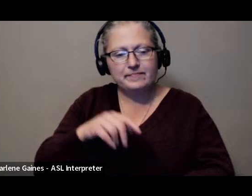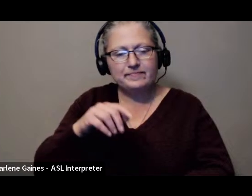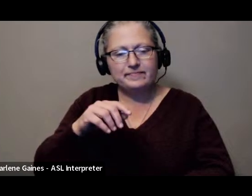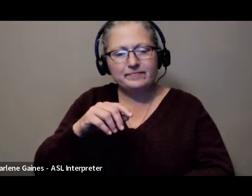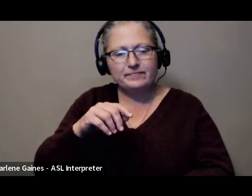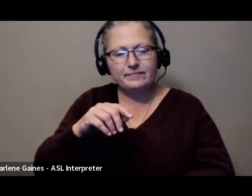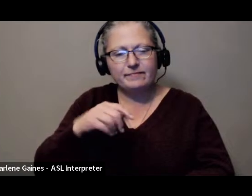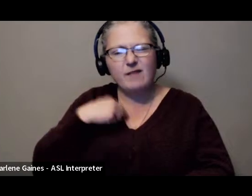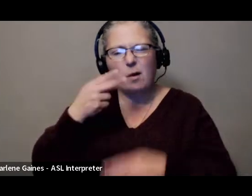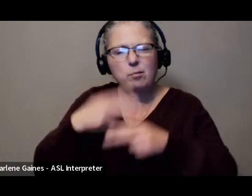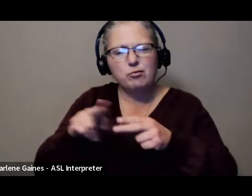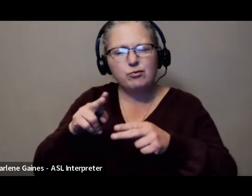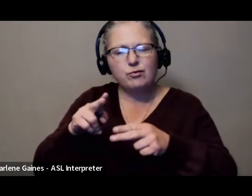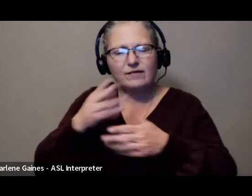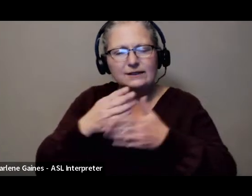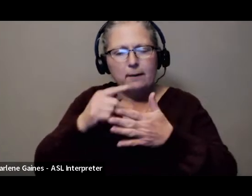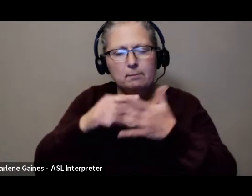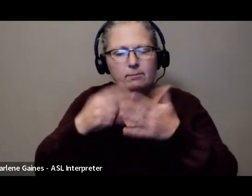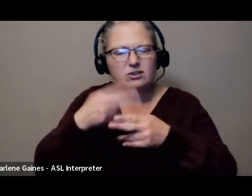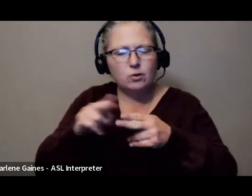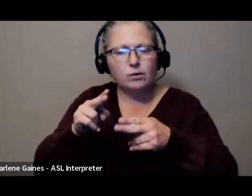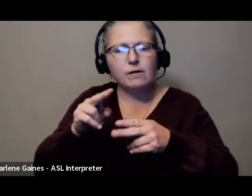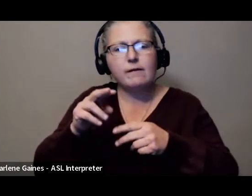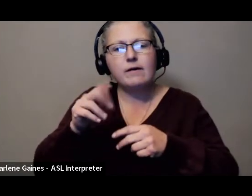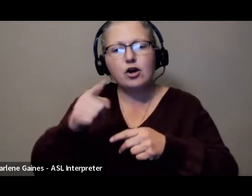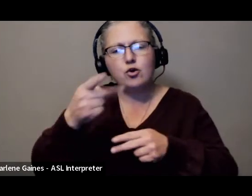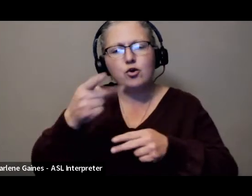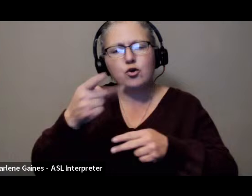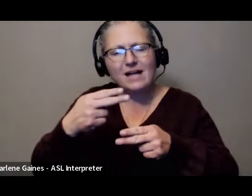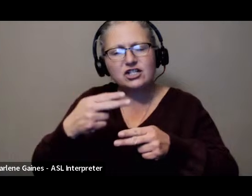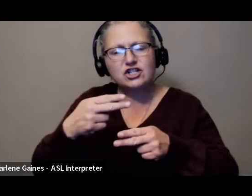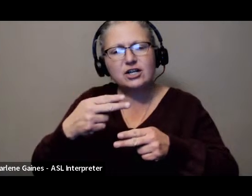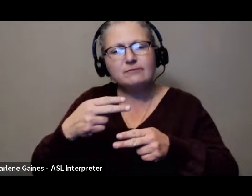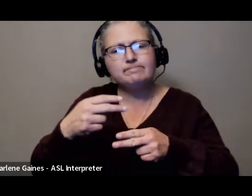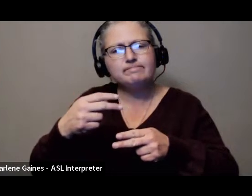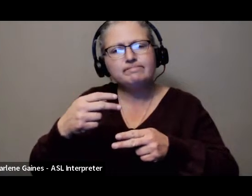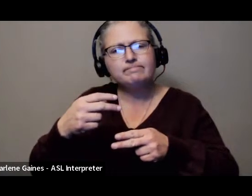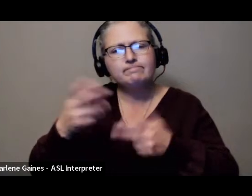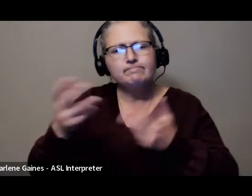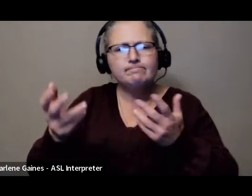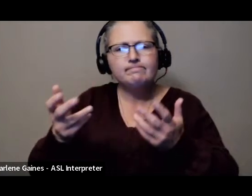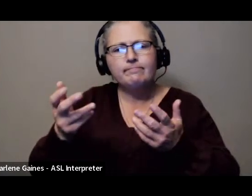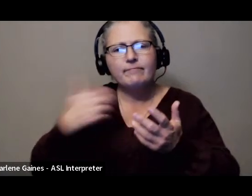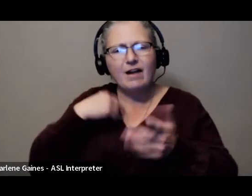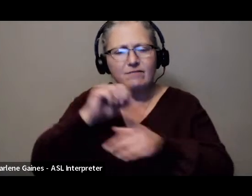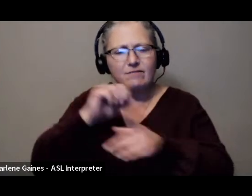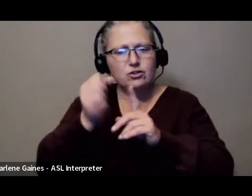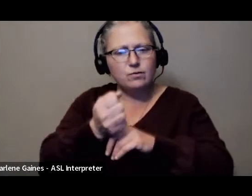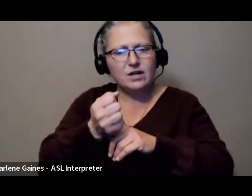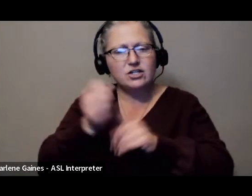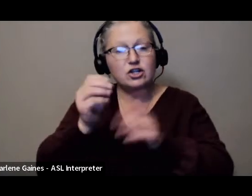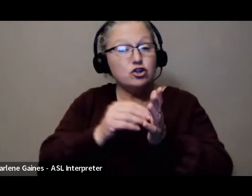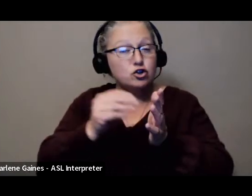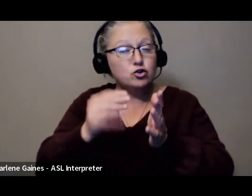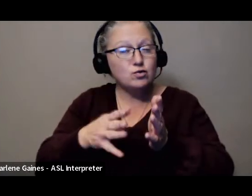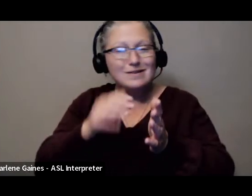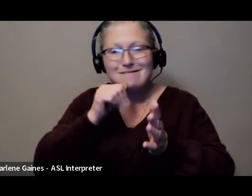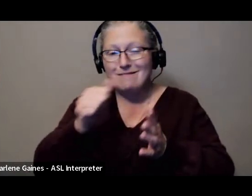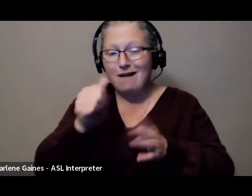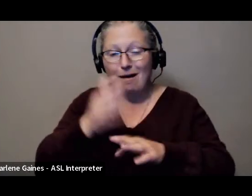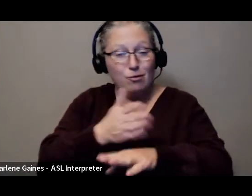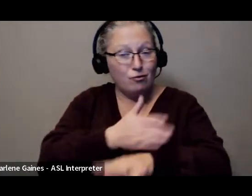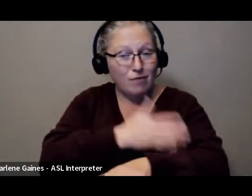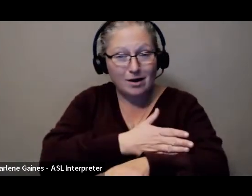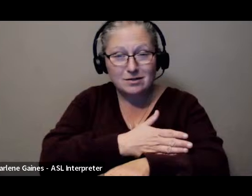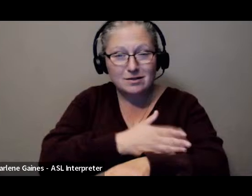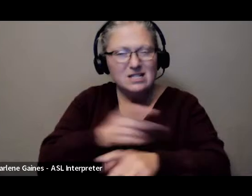be brief on some of these. So you mentioned that there are some situations where the students are not progressing.